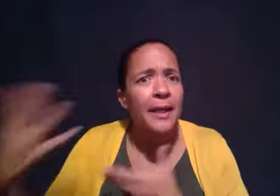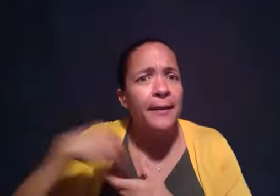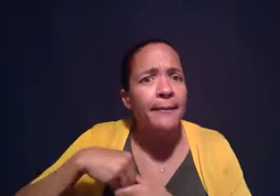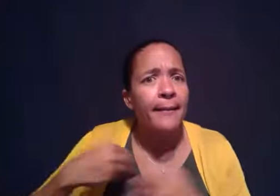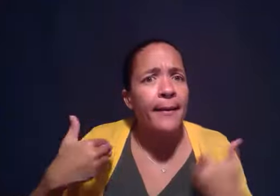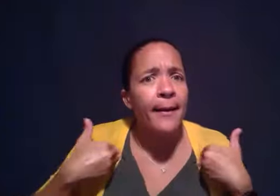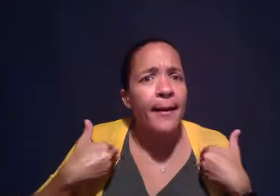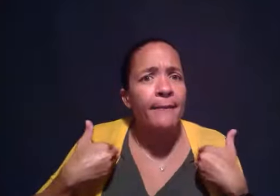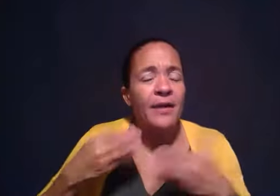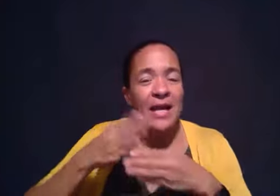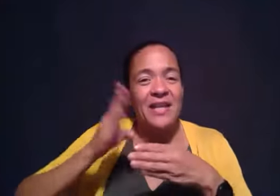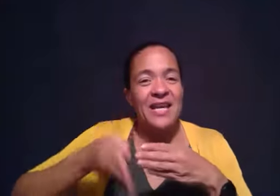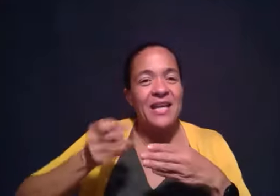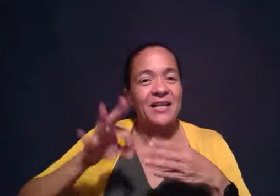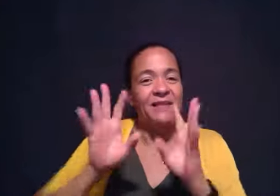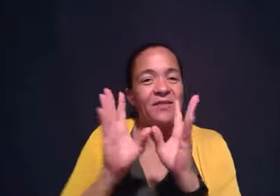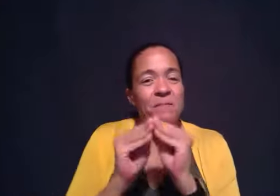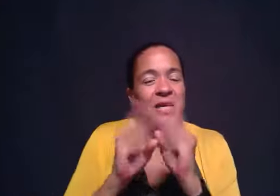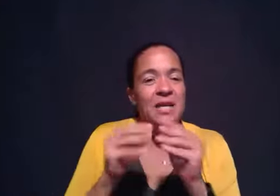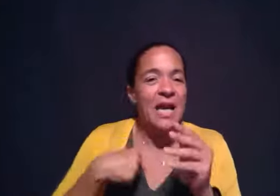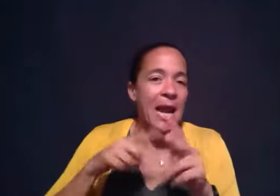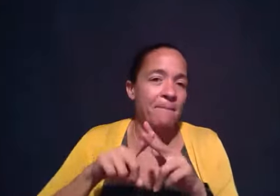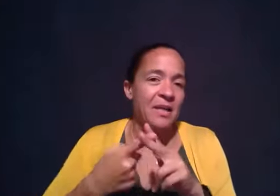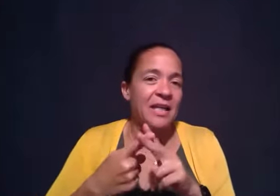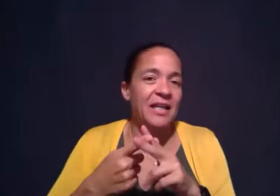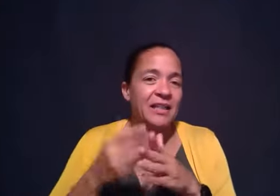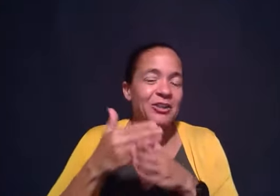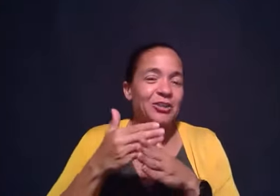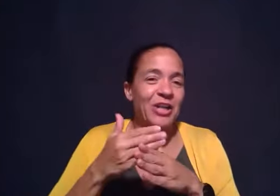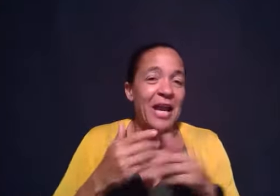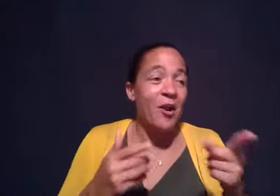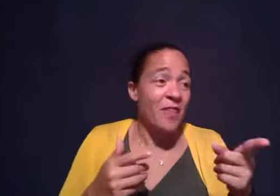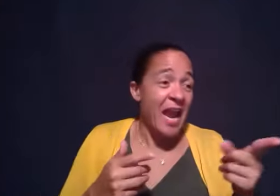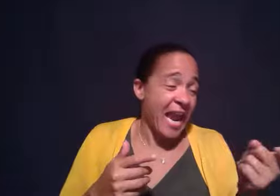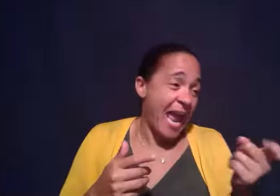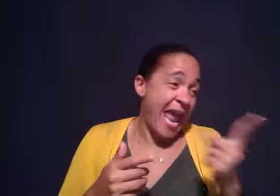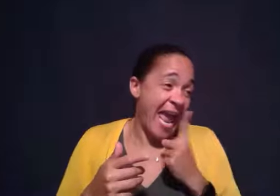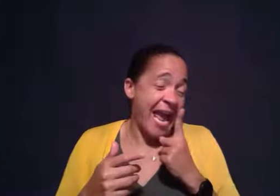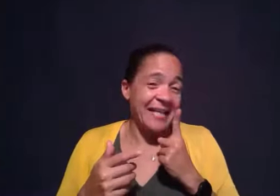began to share because they asked me if I wanted to, and I haven't shut up since. And